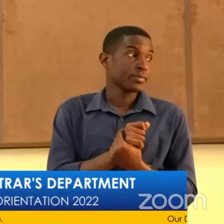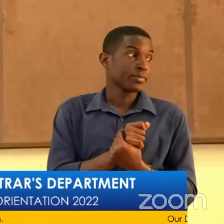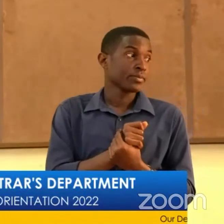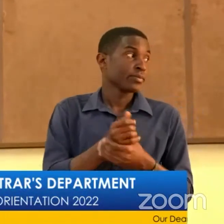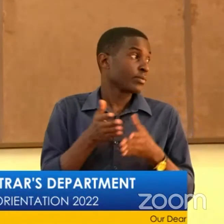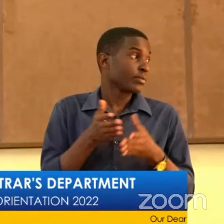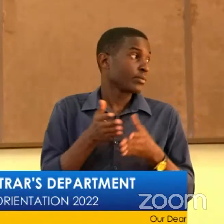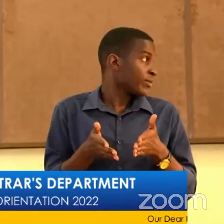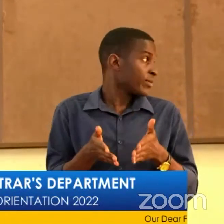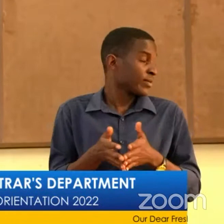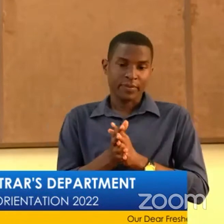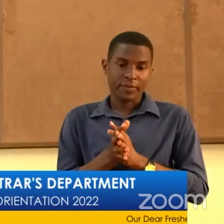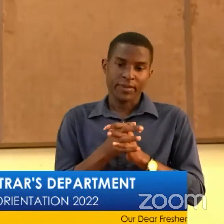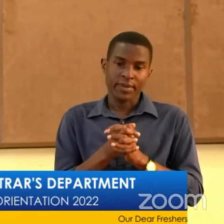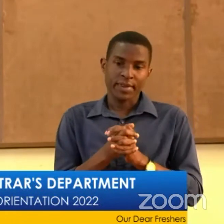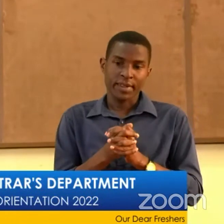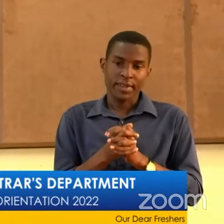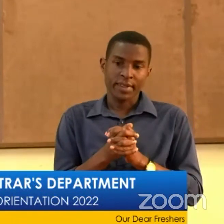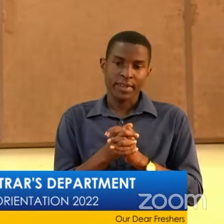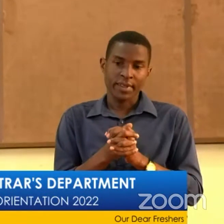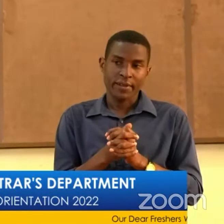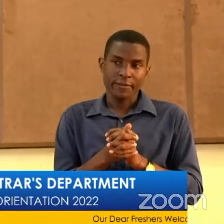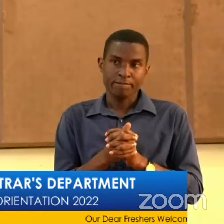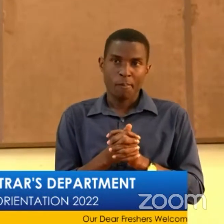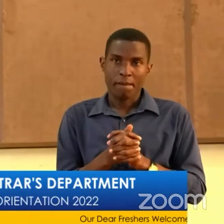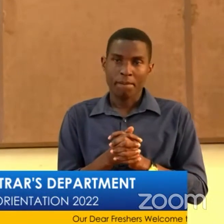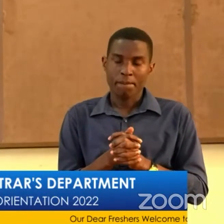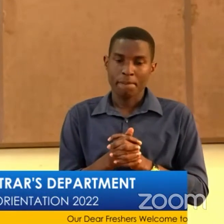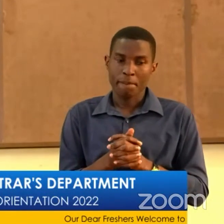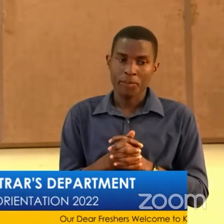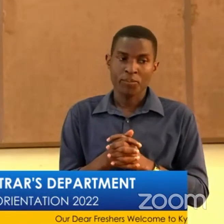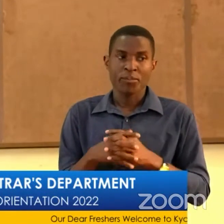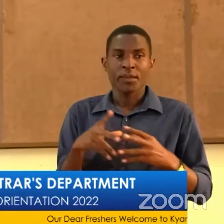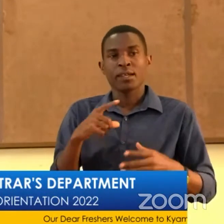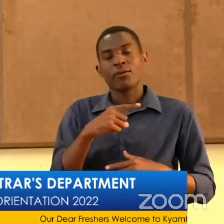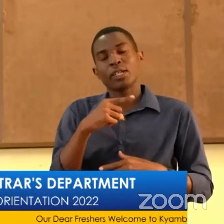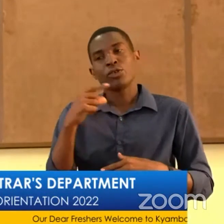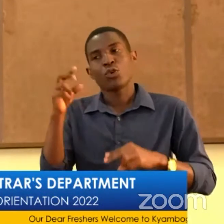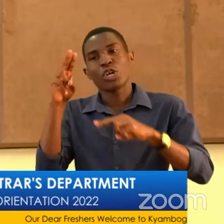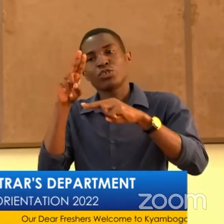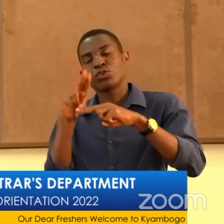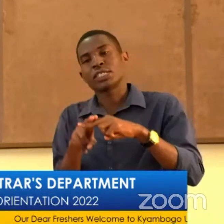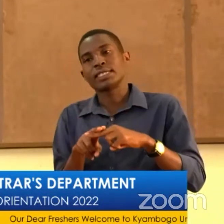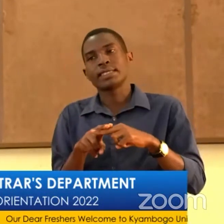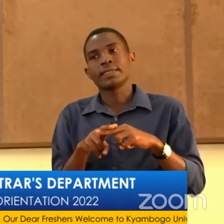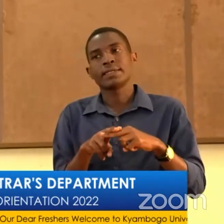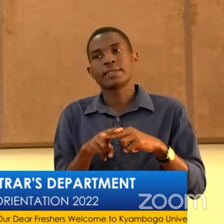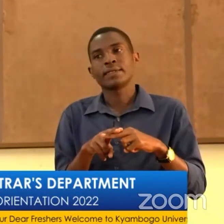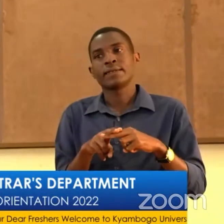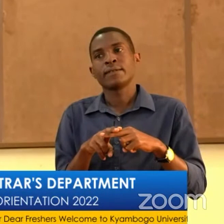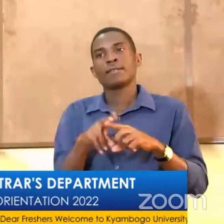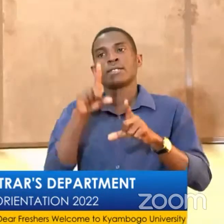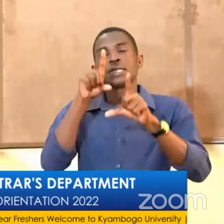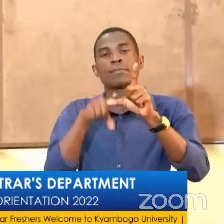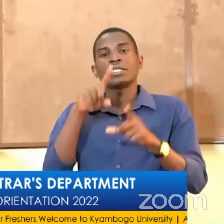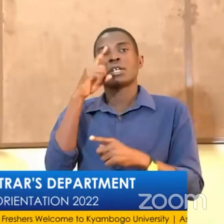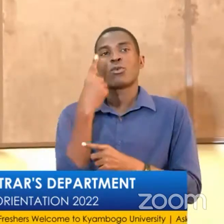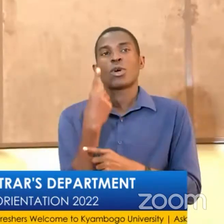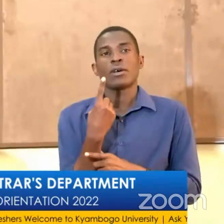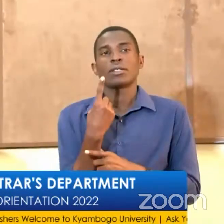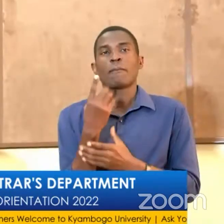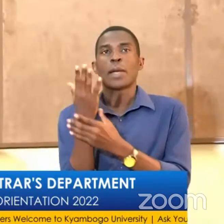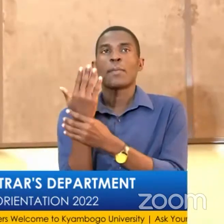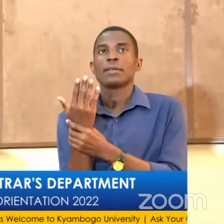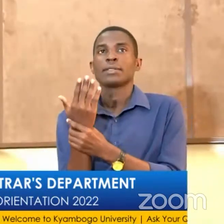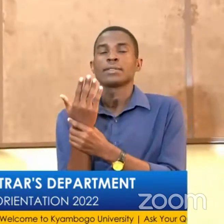Now, when you are going to sit semester 1